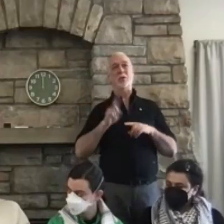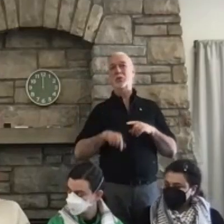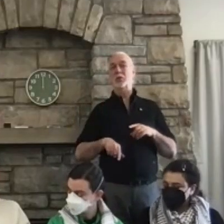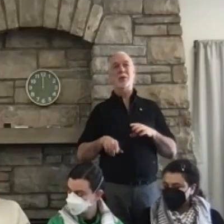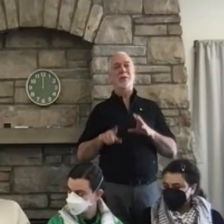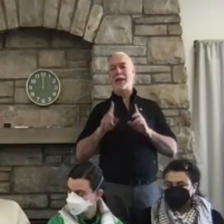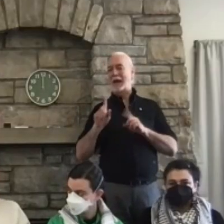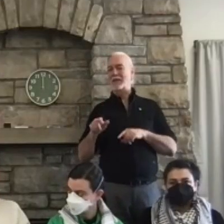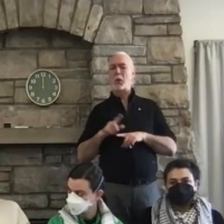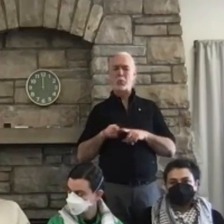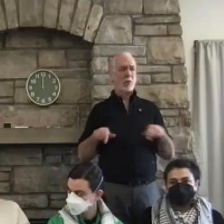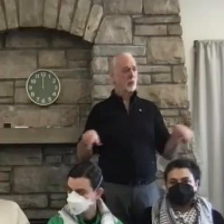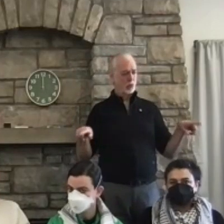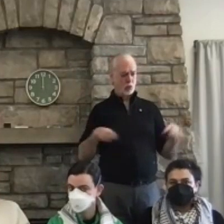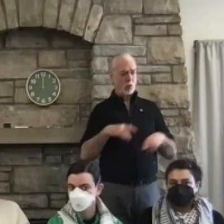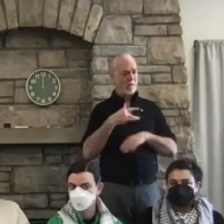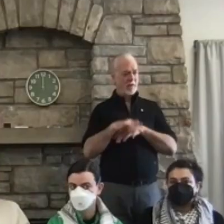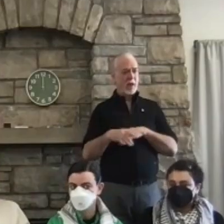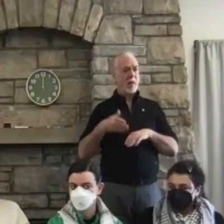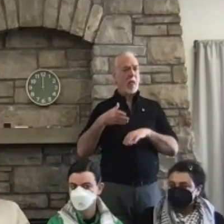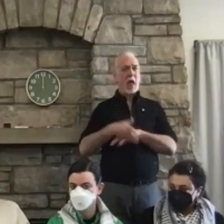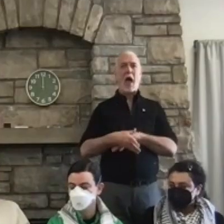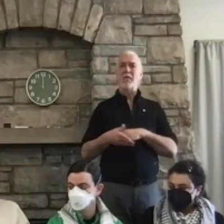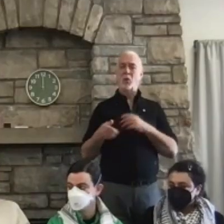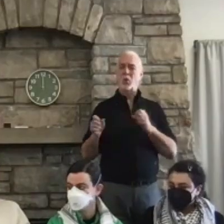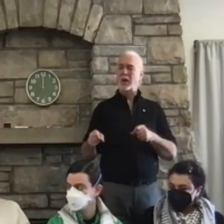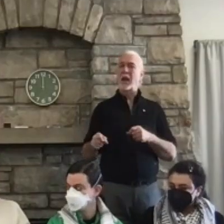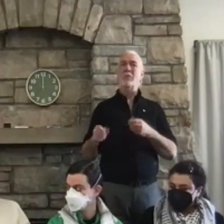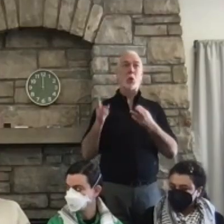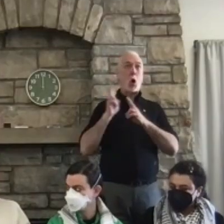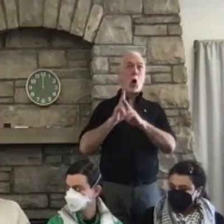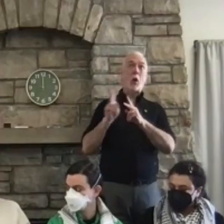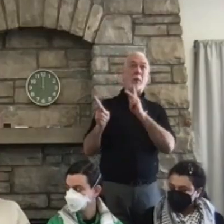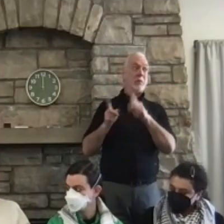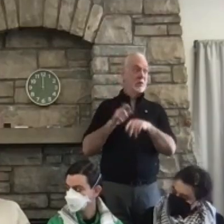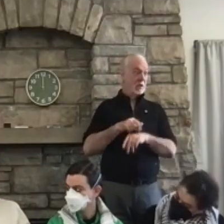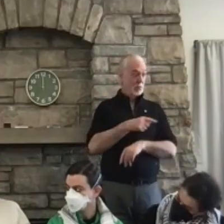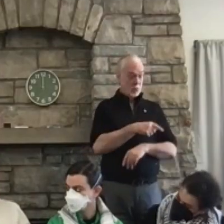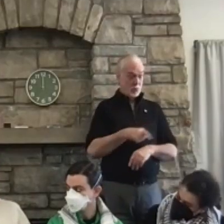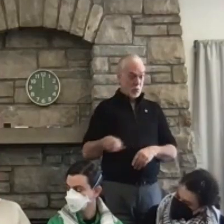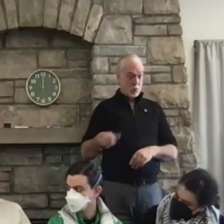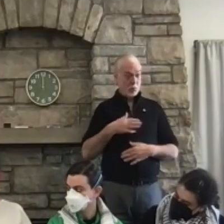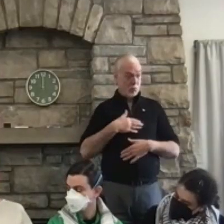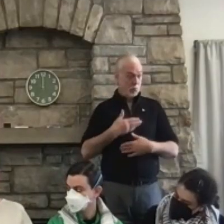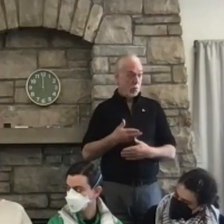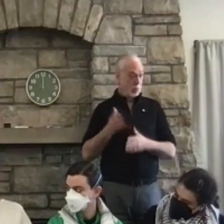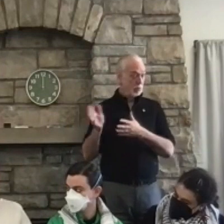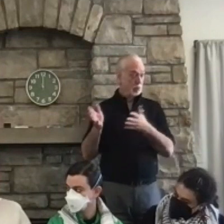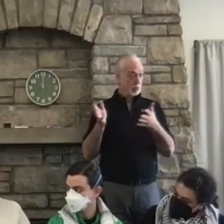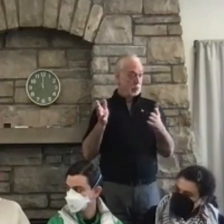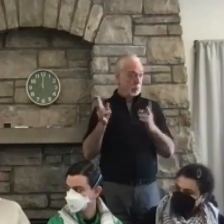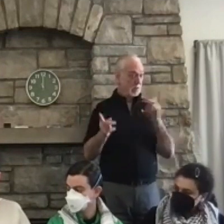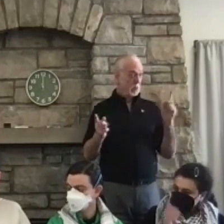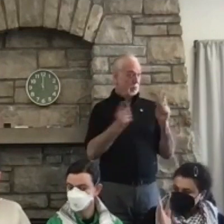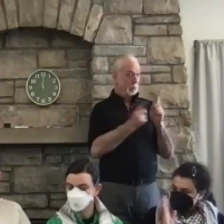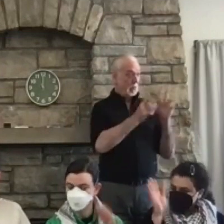Are any of the panelists available after? I want to honor everyone's time, but would anyone be open to being approached